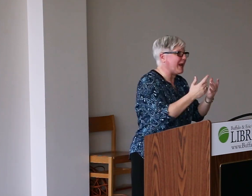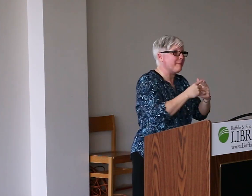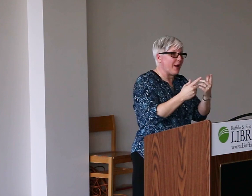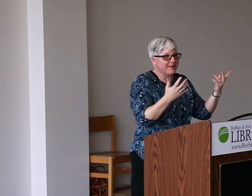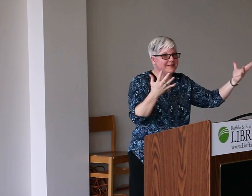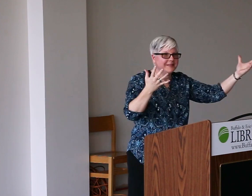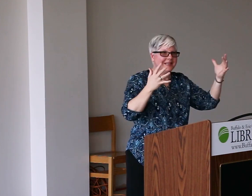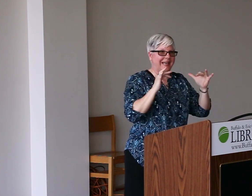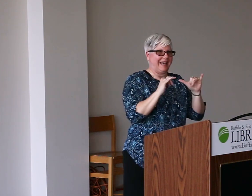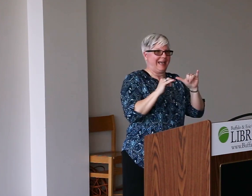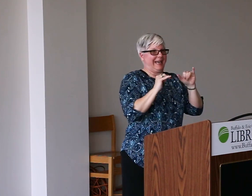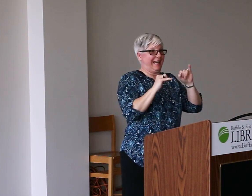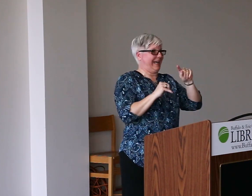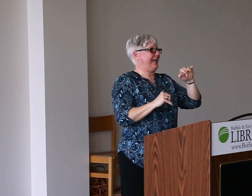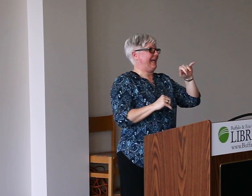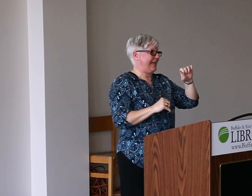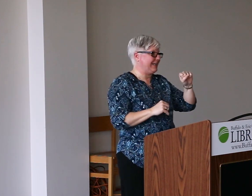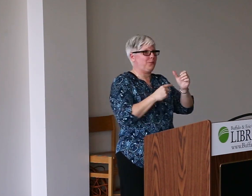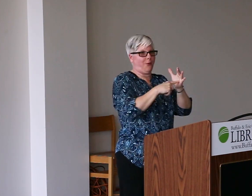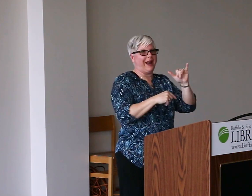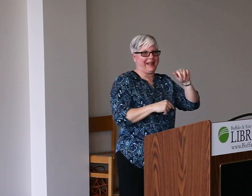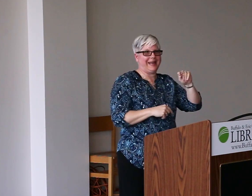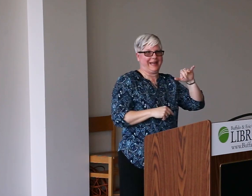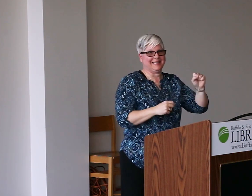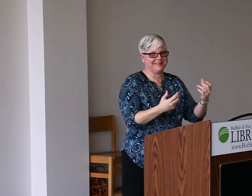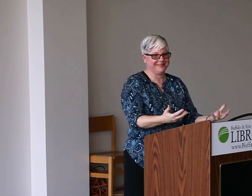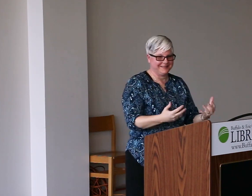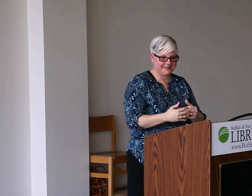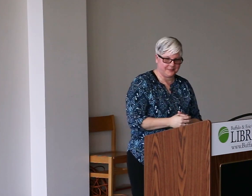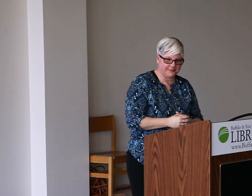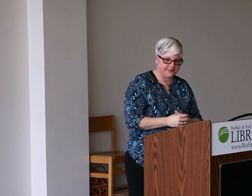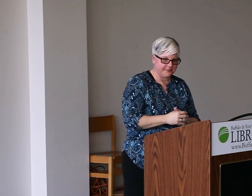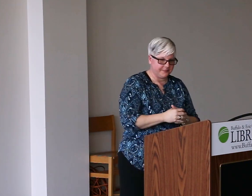I know it's not a good thing, but it is what it is.